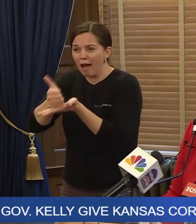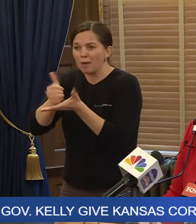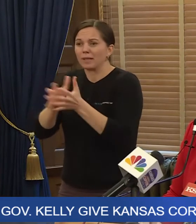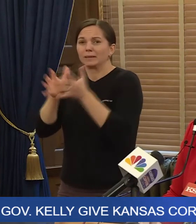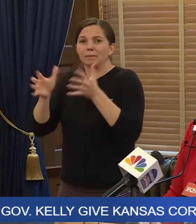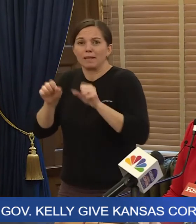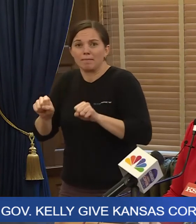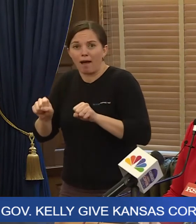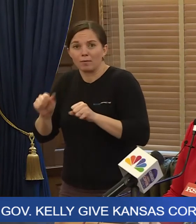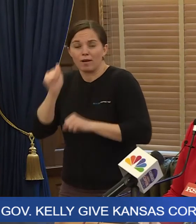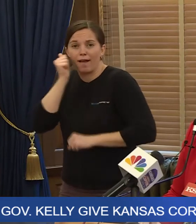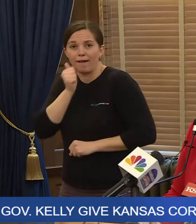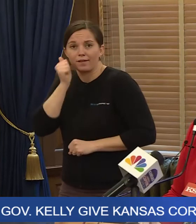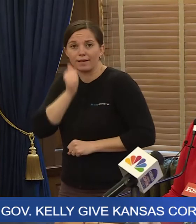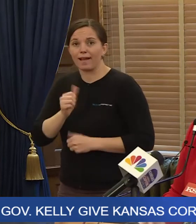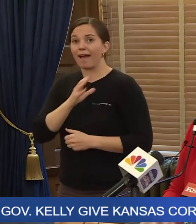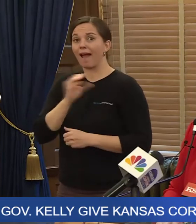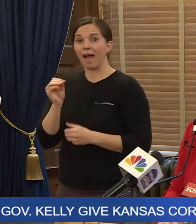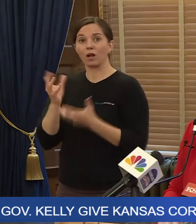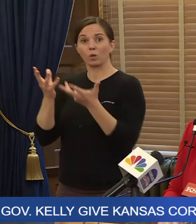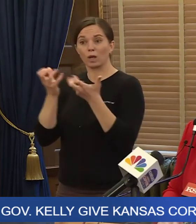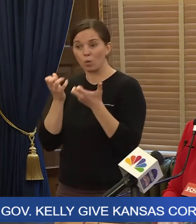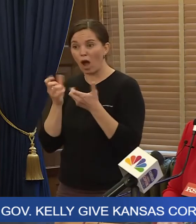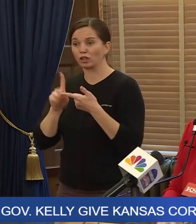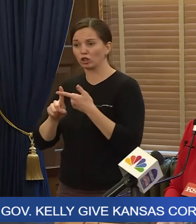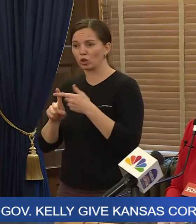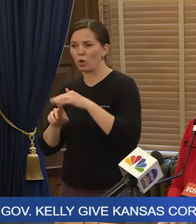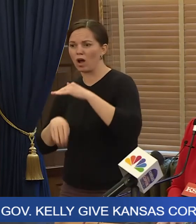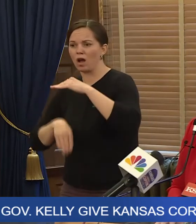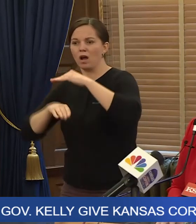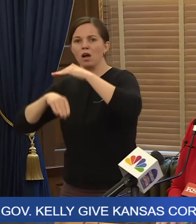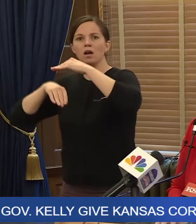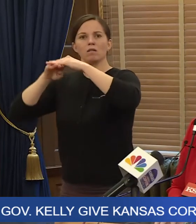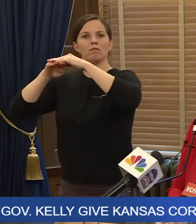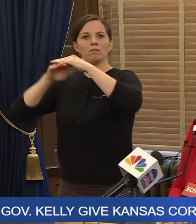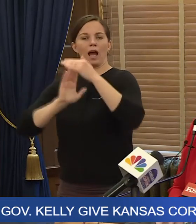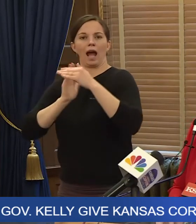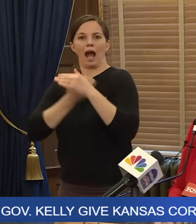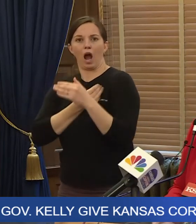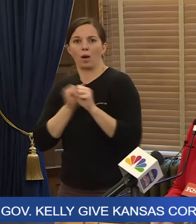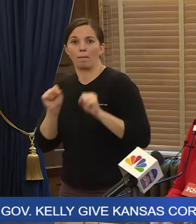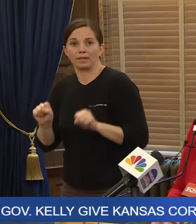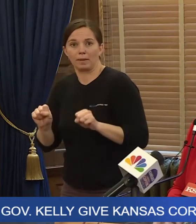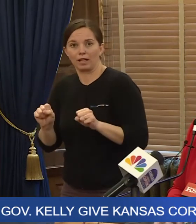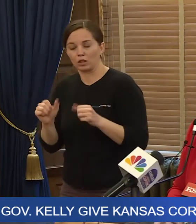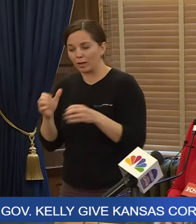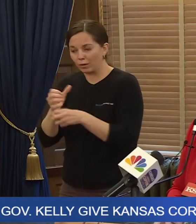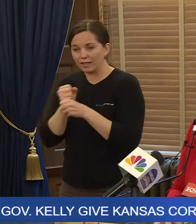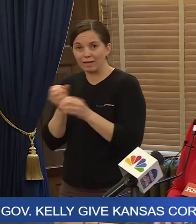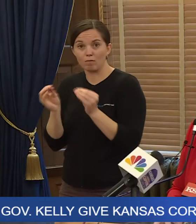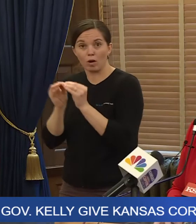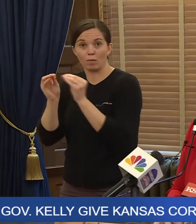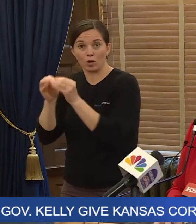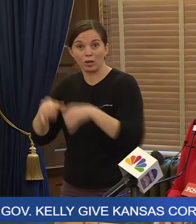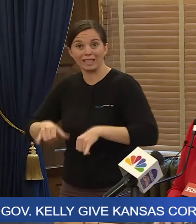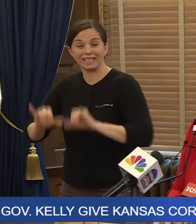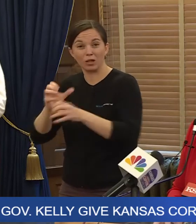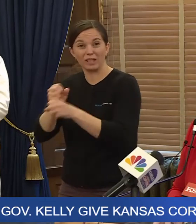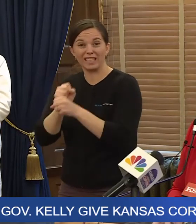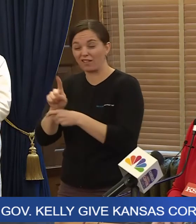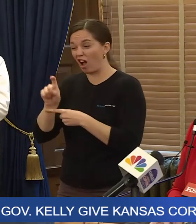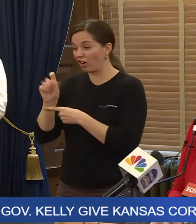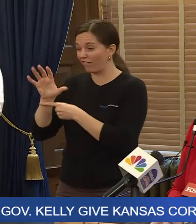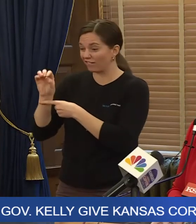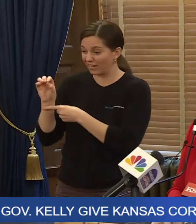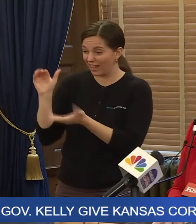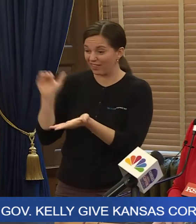day, and we continue to build capacity so that we can do more and more. We are still receiving about 150,000 to